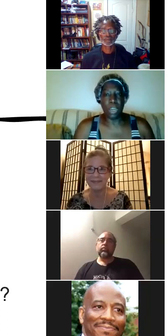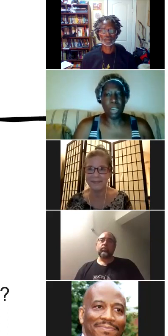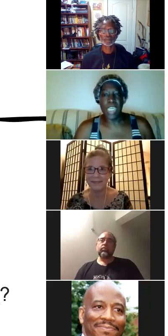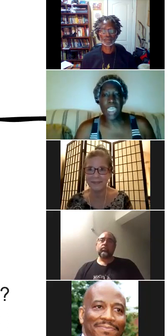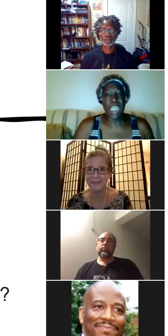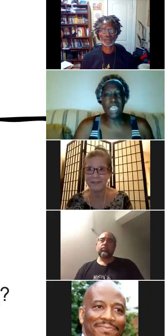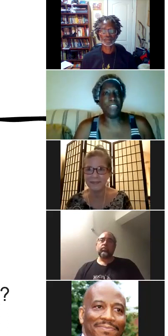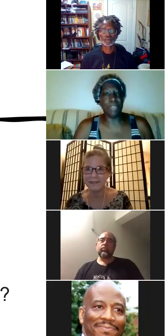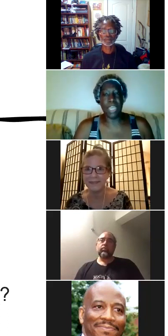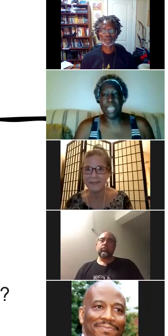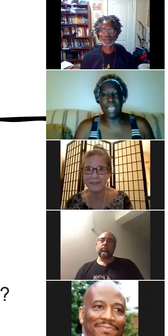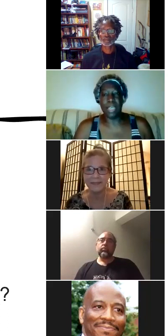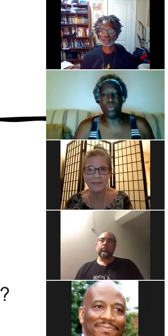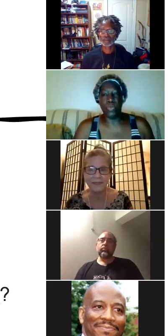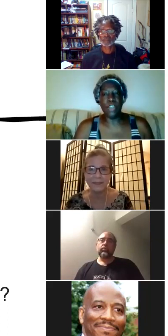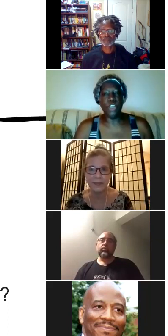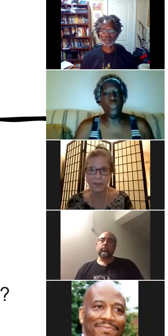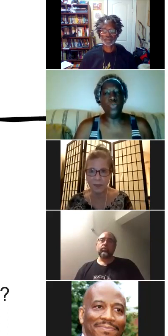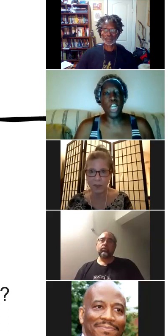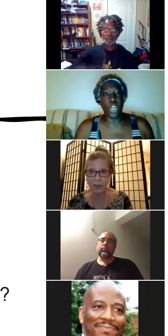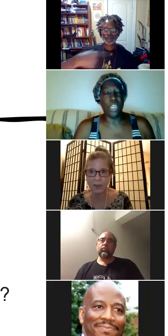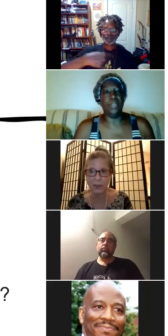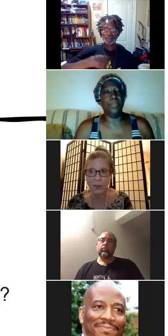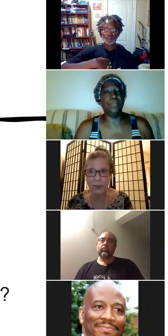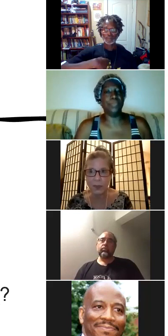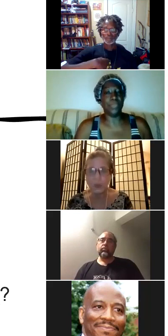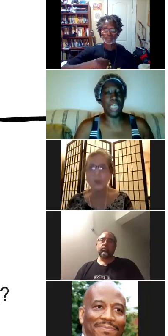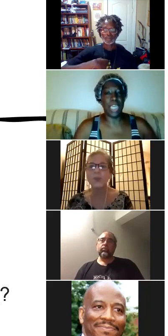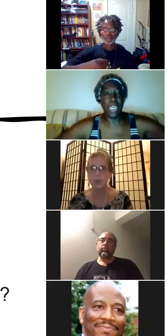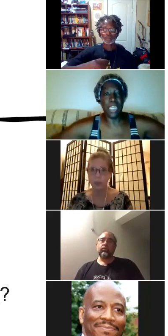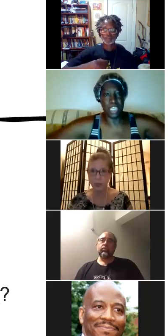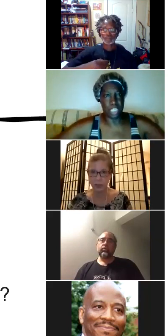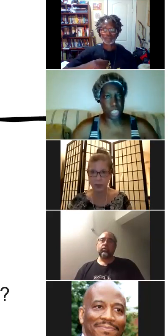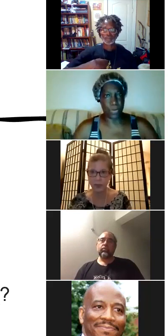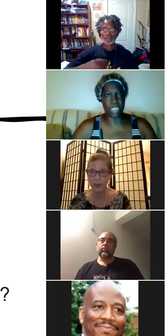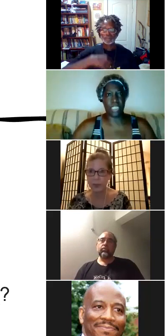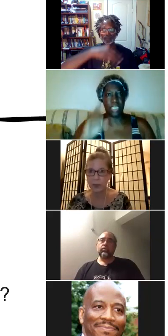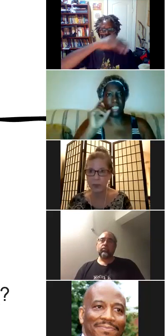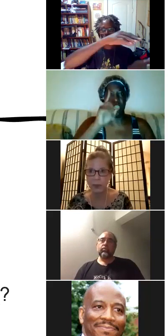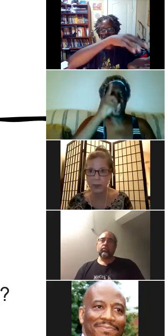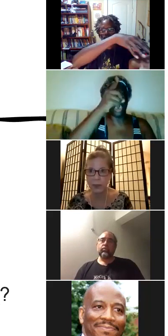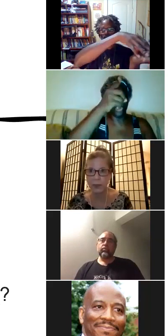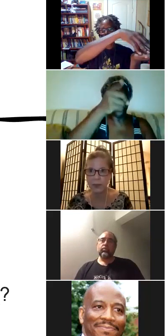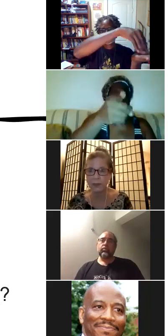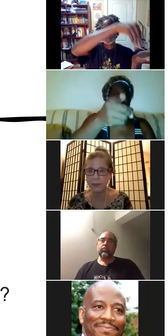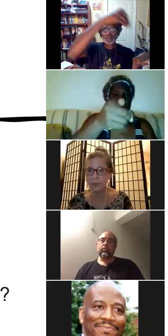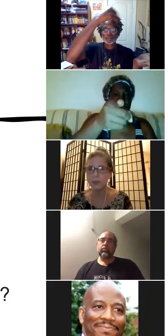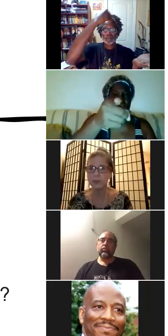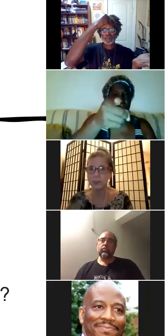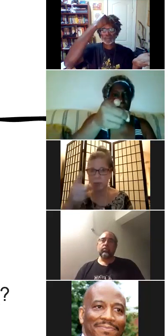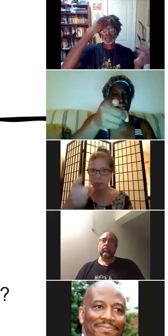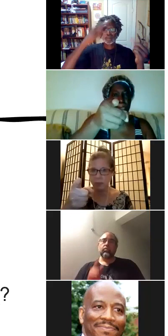Where are we? Where do you work? Okay. So it's